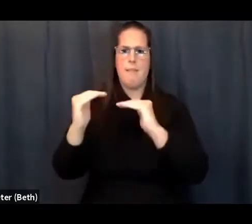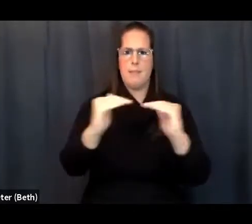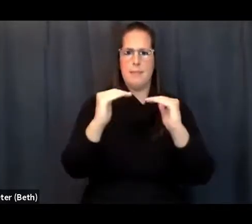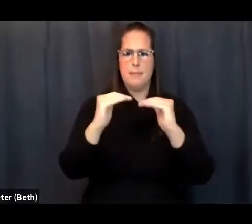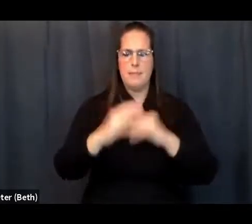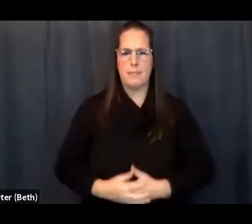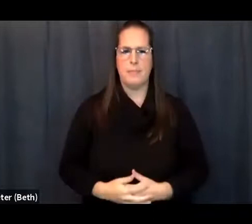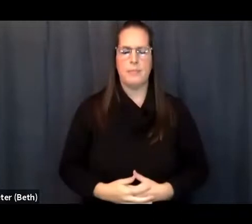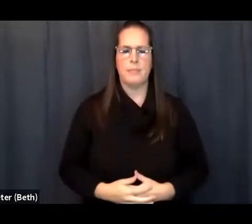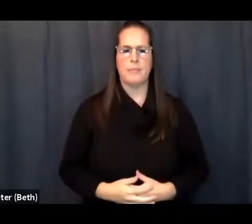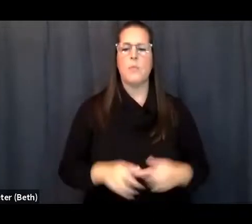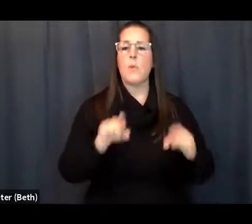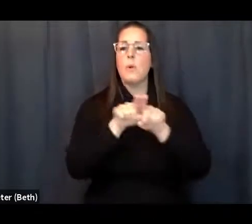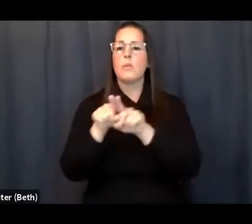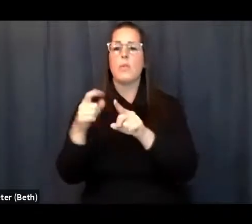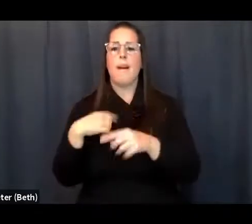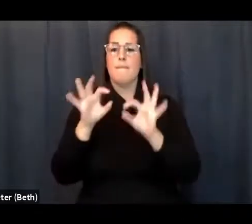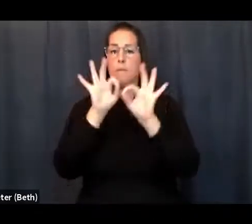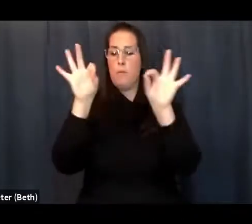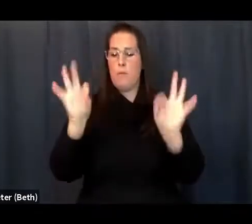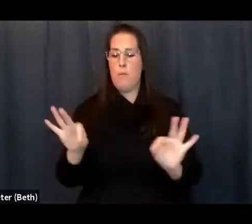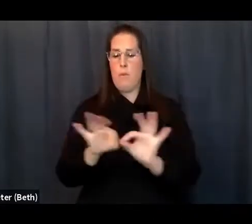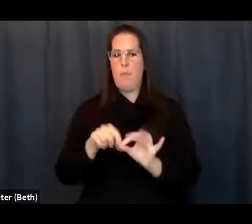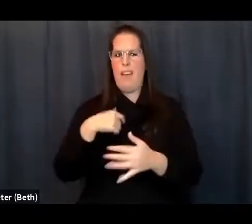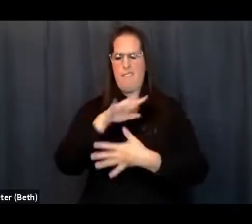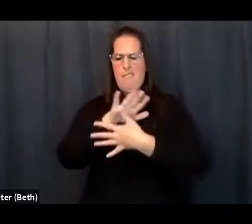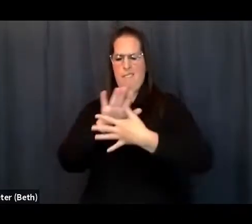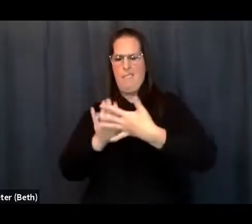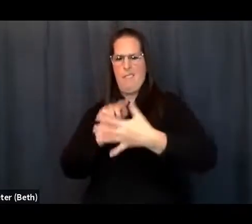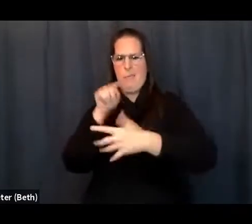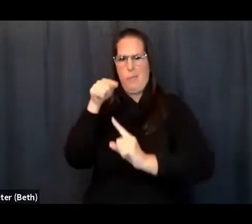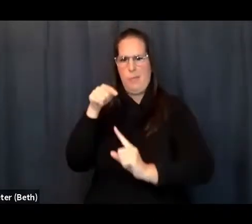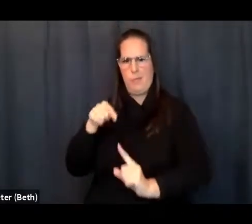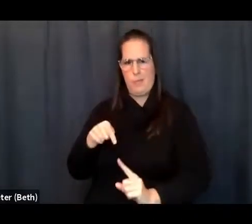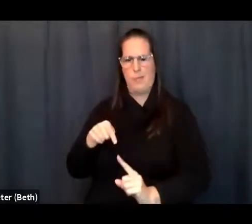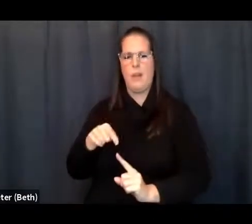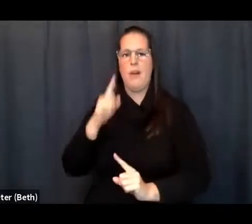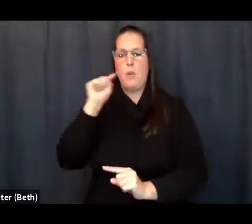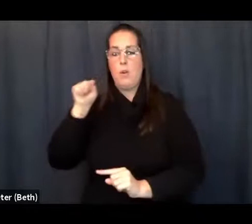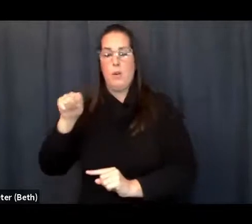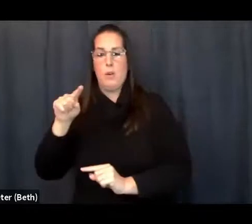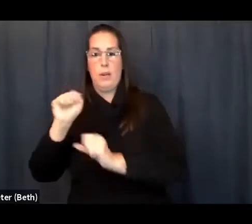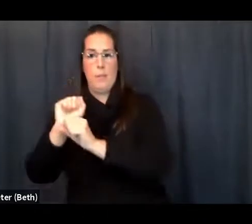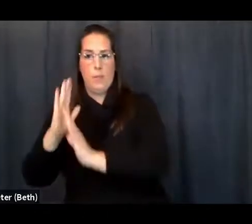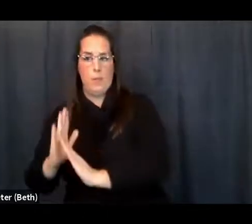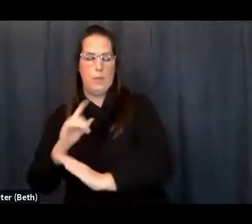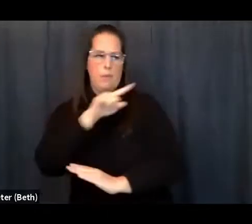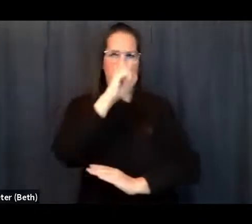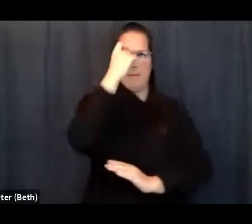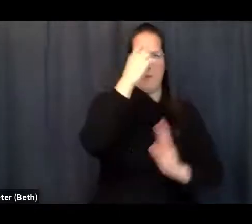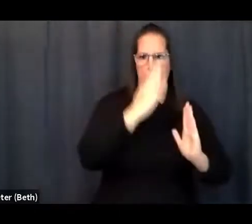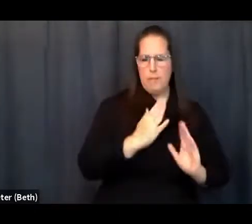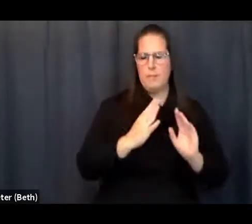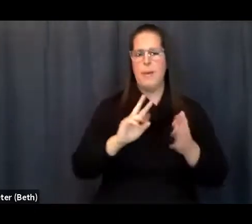5-point dialogue form specific for the employee and employer to apply equity language to